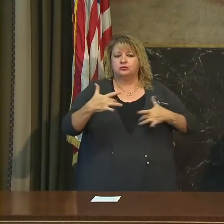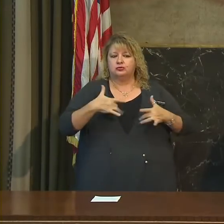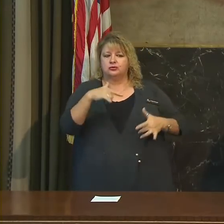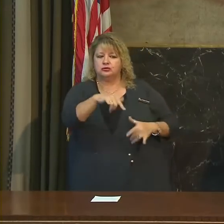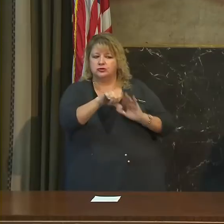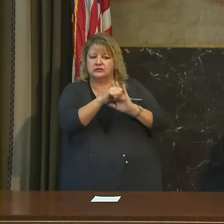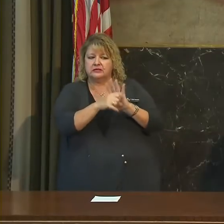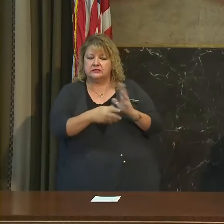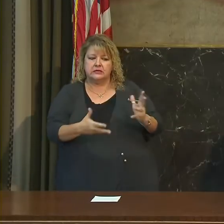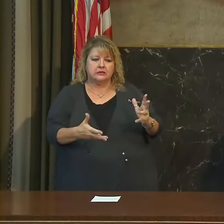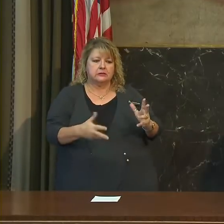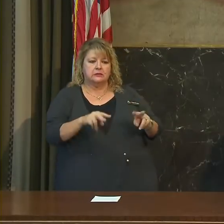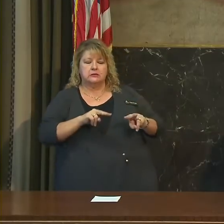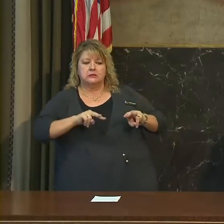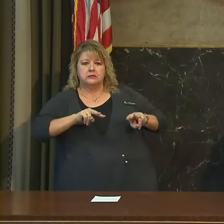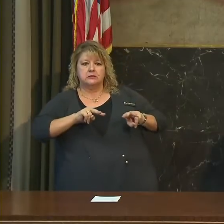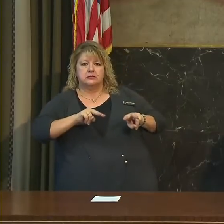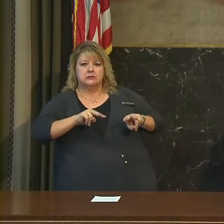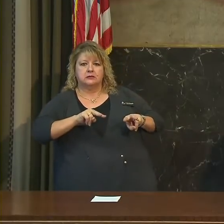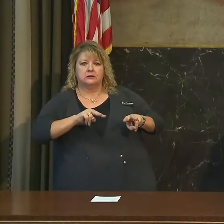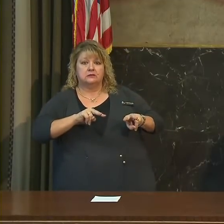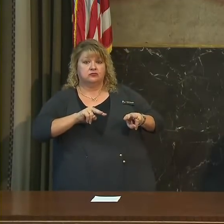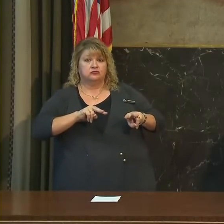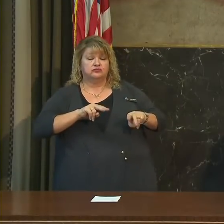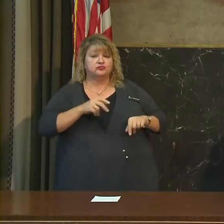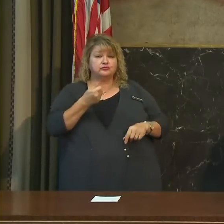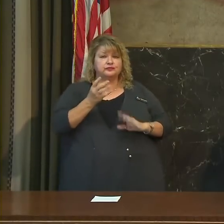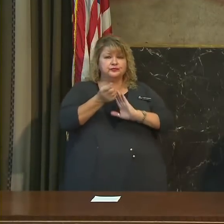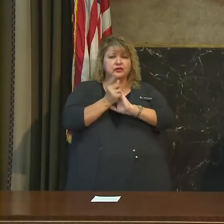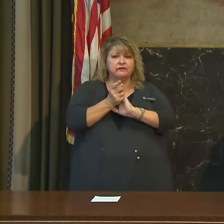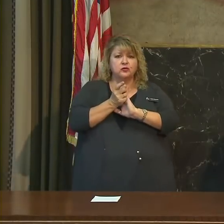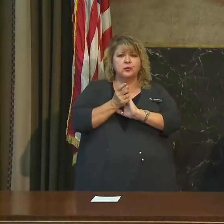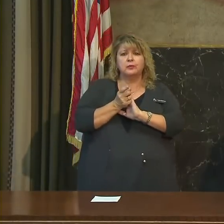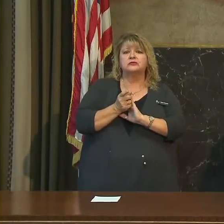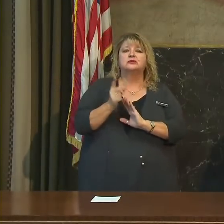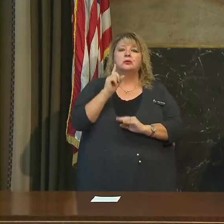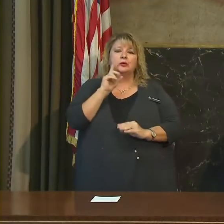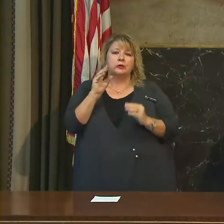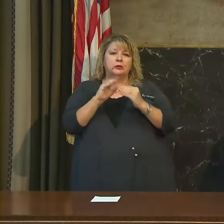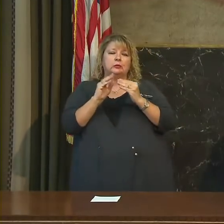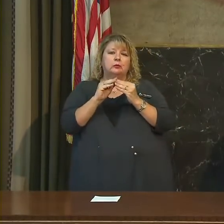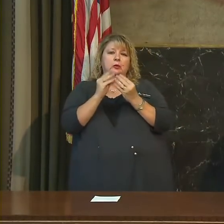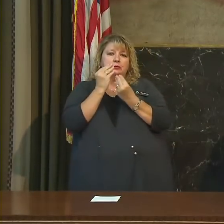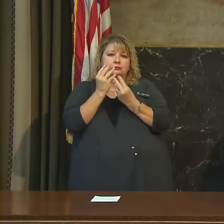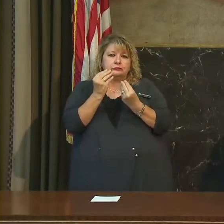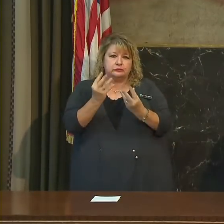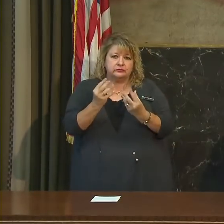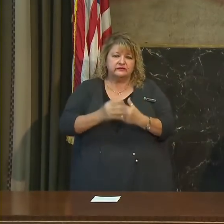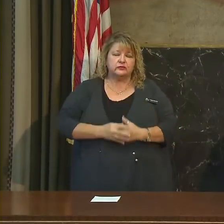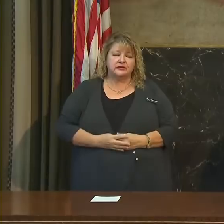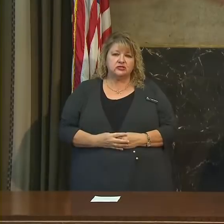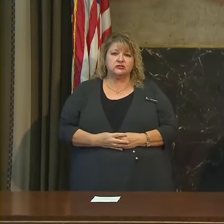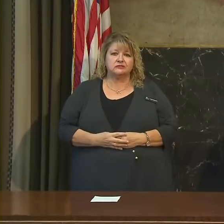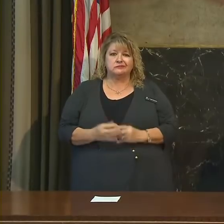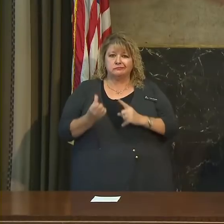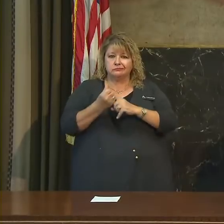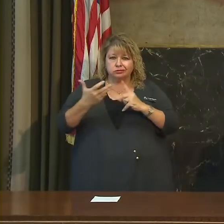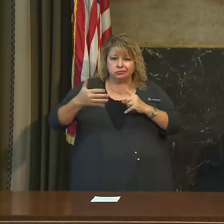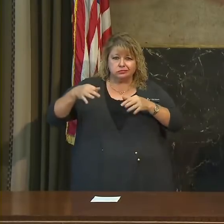you. And in just a few moments, you're going to get more data and